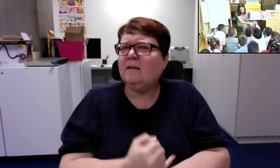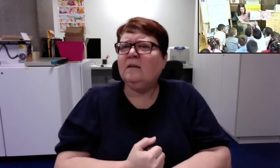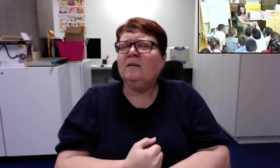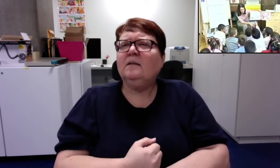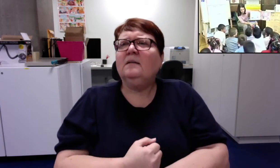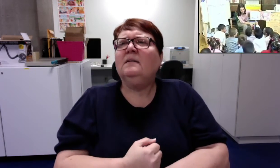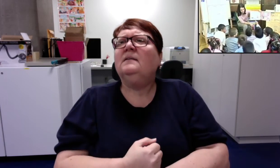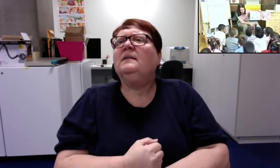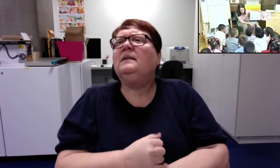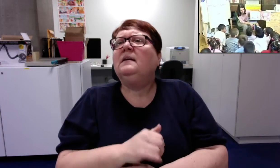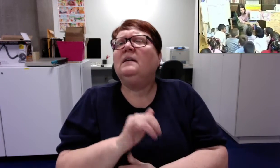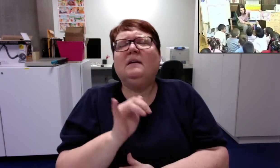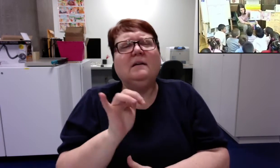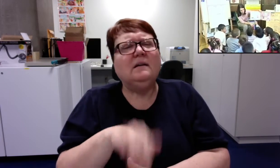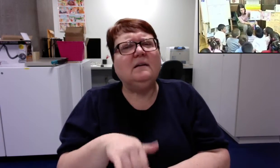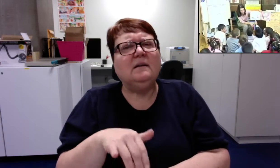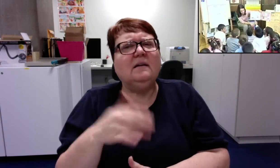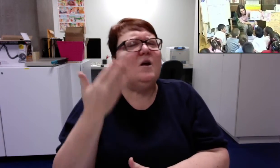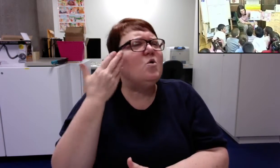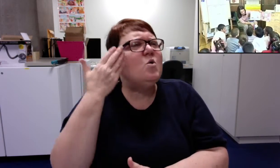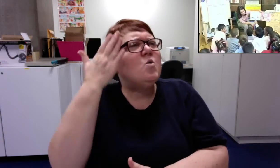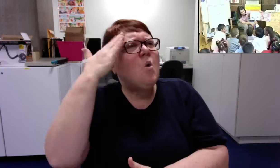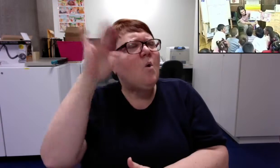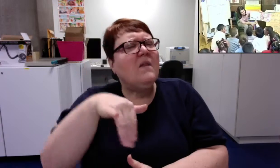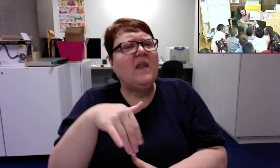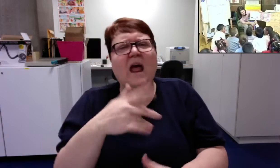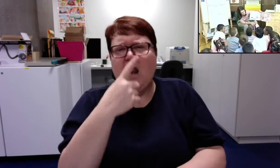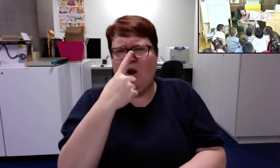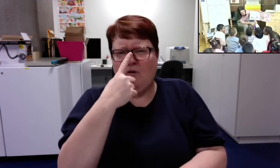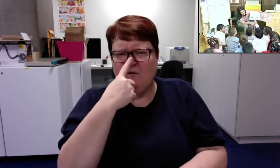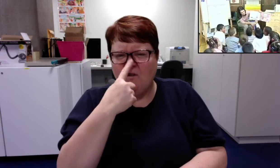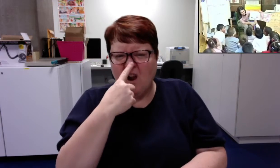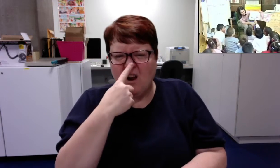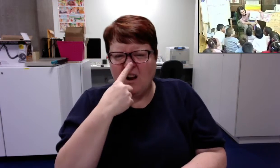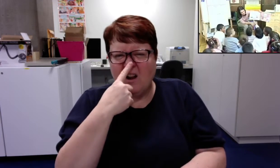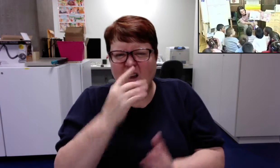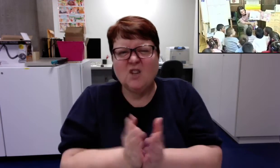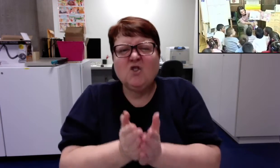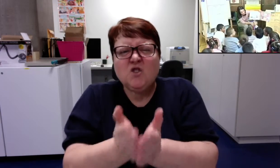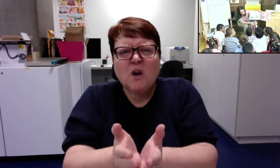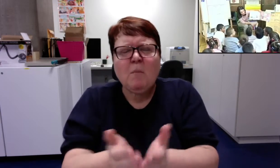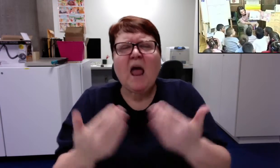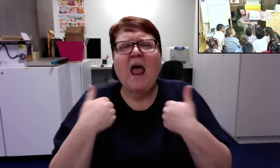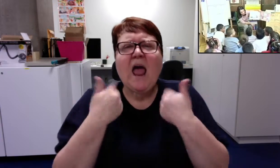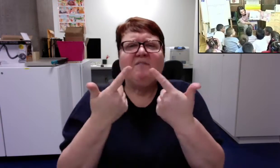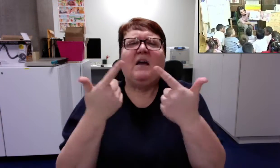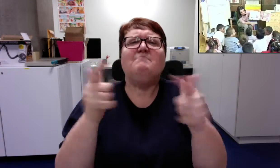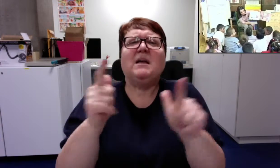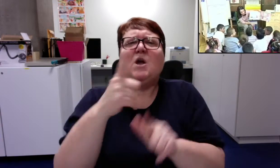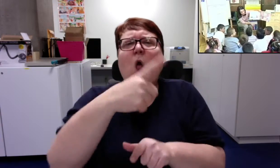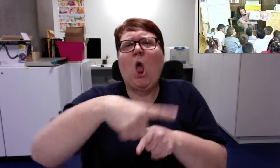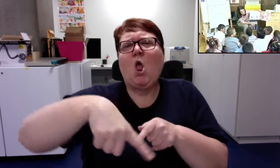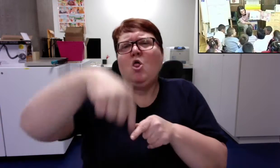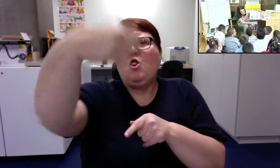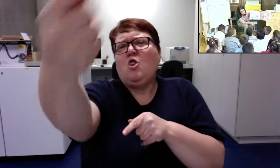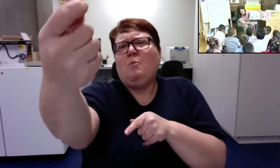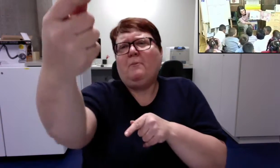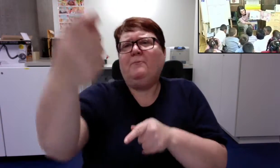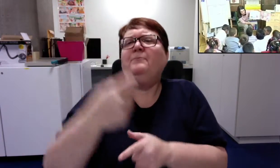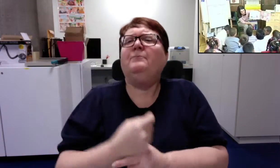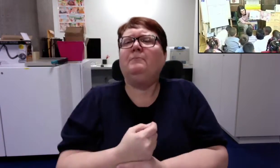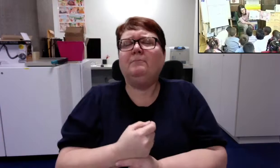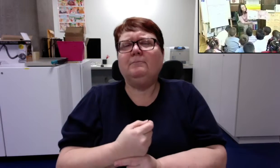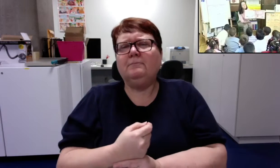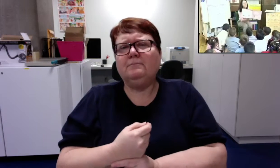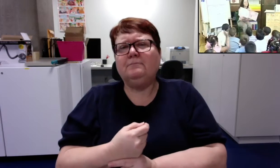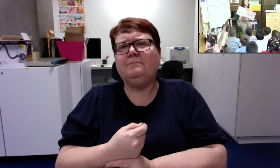if I know that in the front of the ships are those sticks, then I'm inferring that it's in